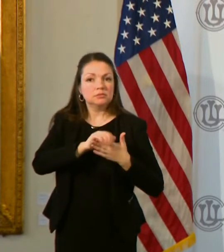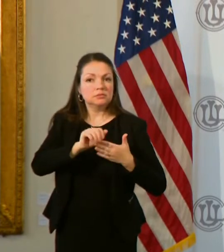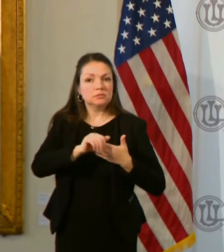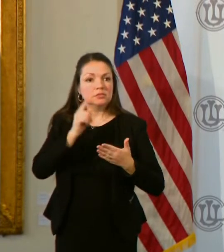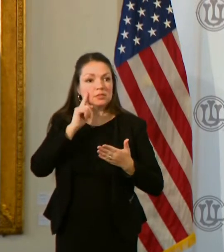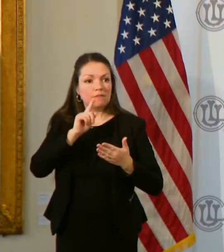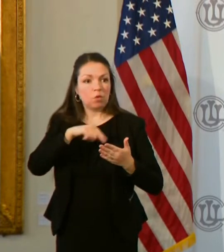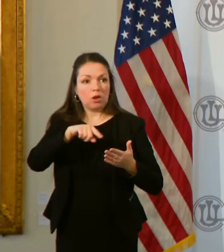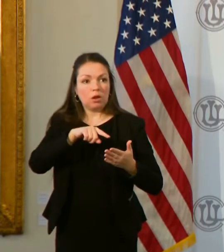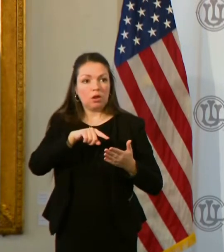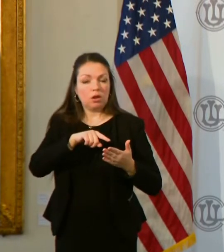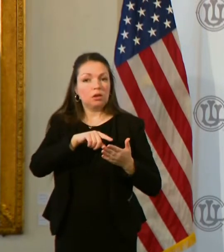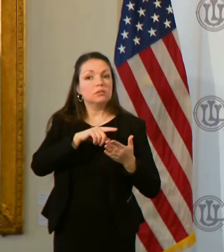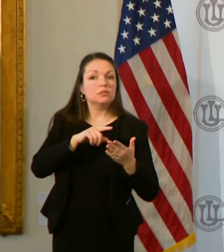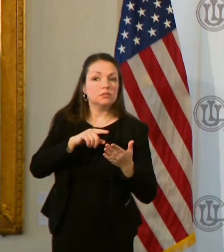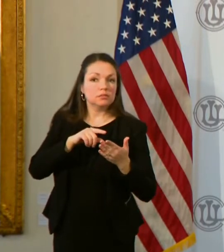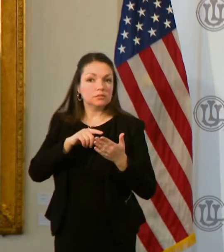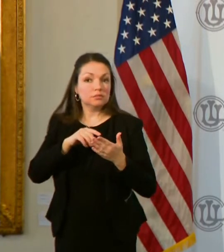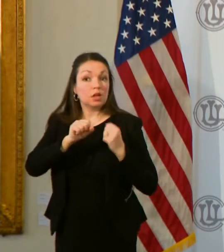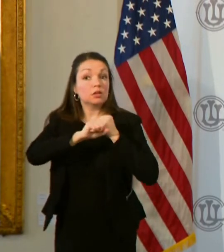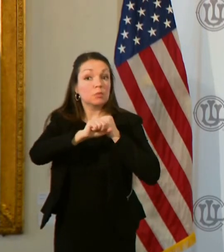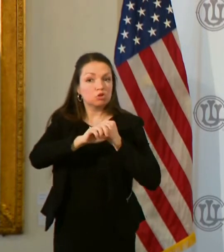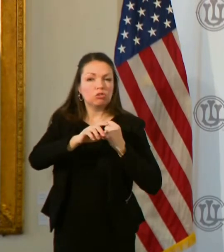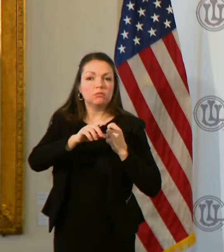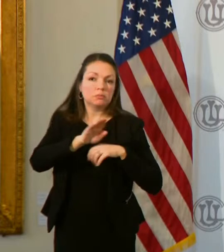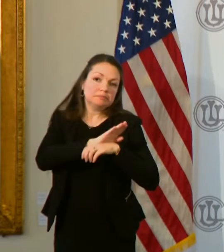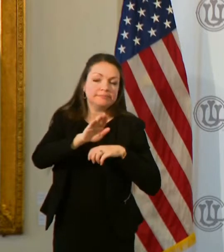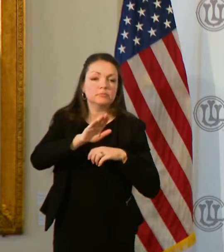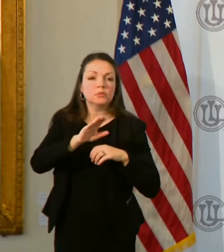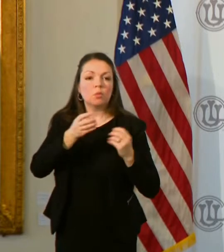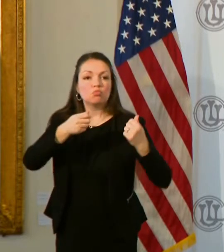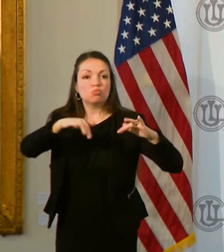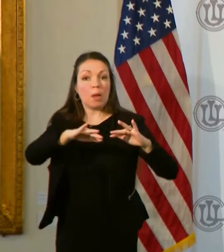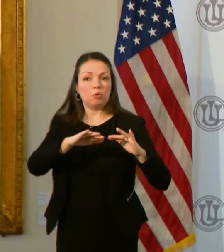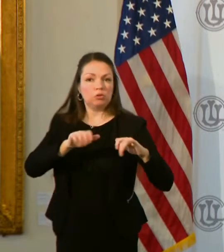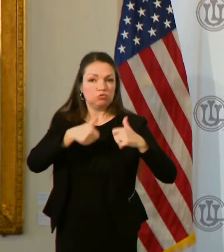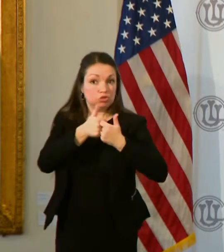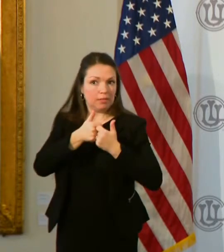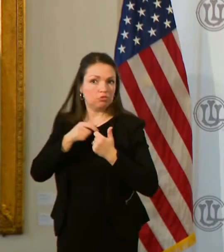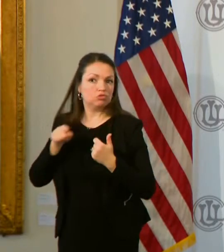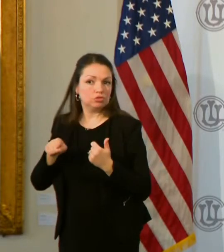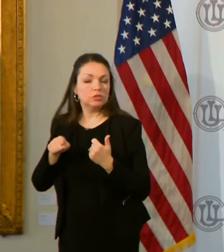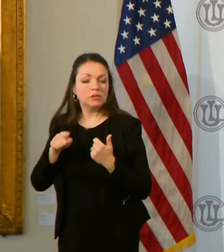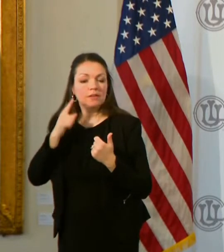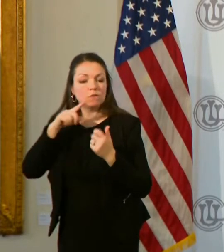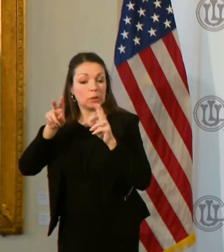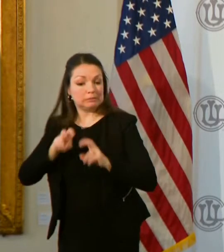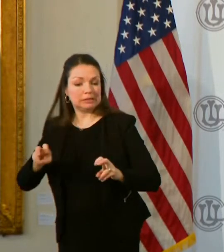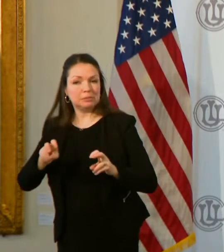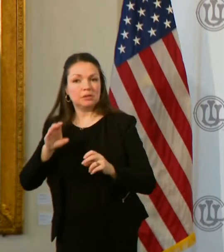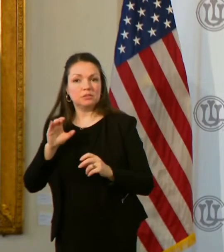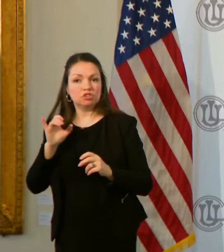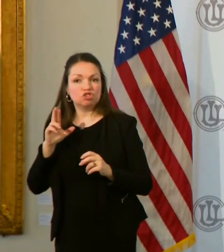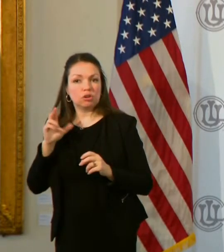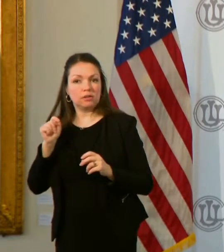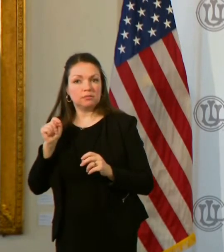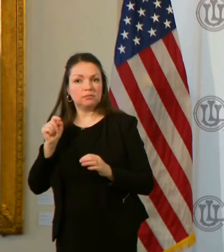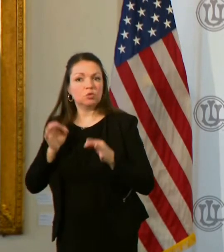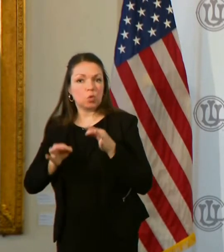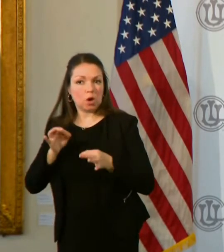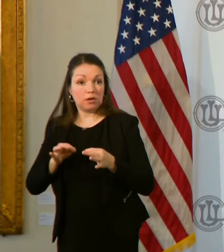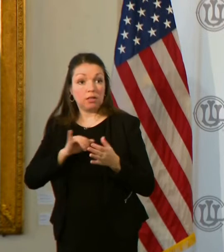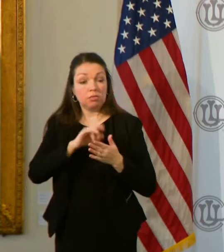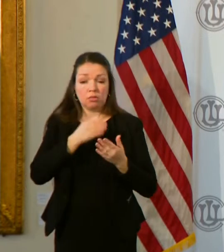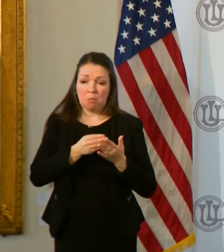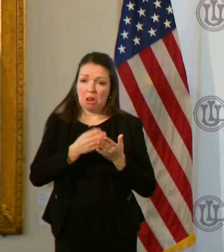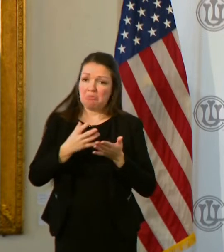against commercial property challenges to the assessments in circuit court. This revenue was saved through the Cook County